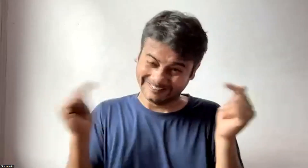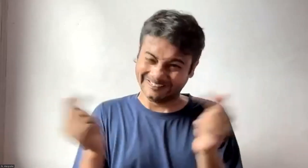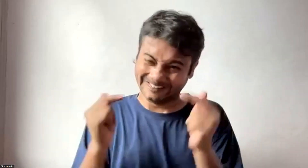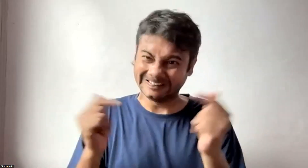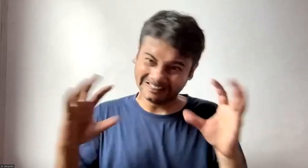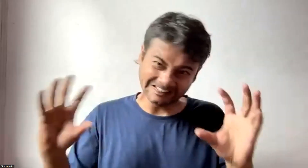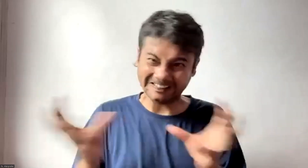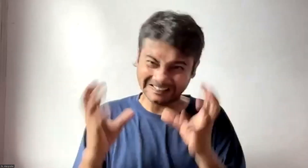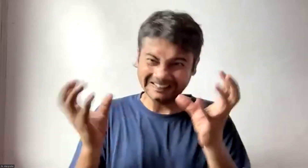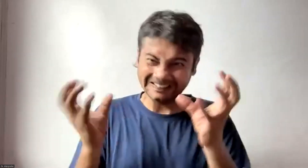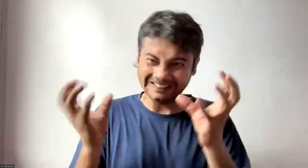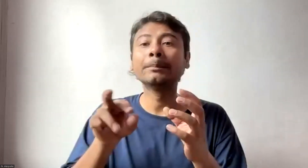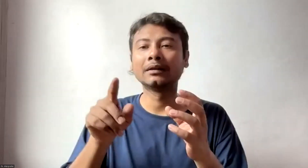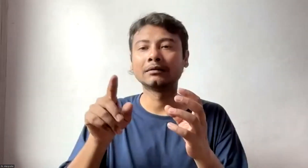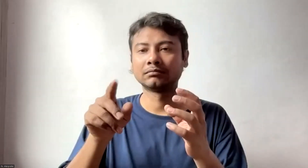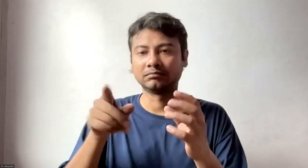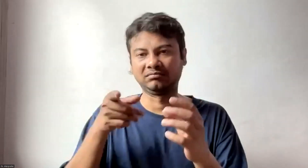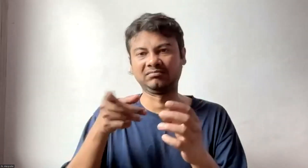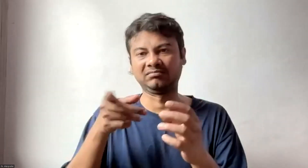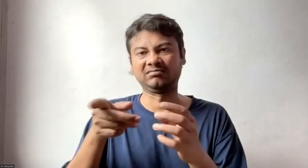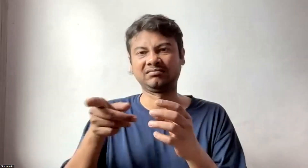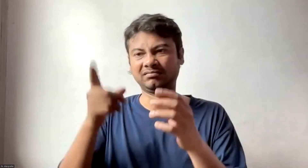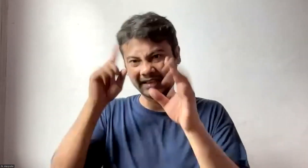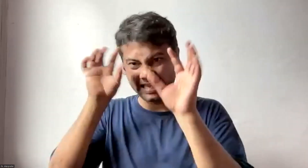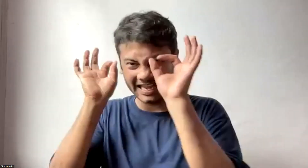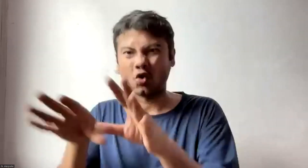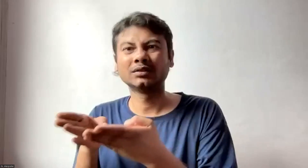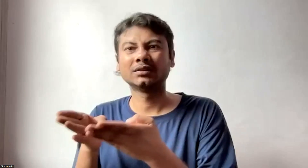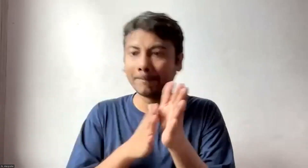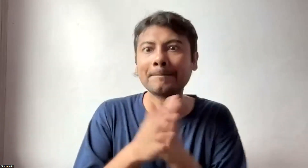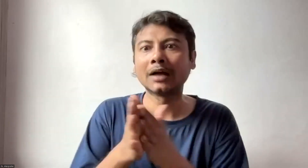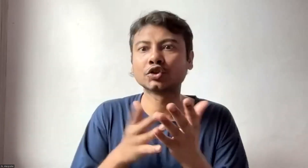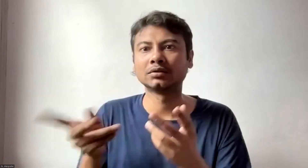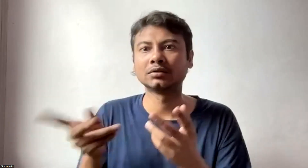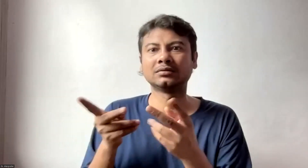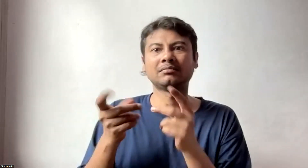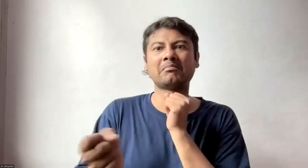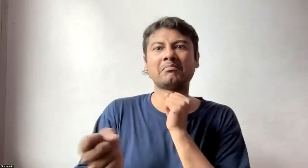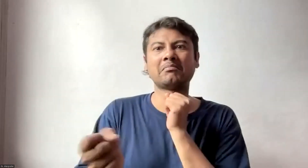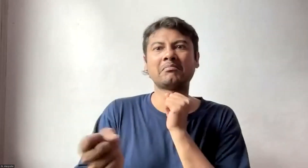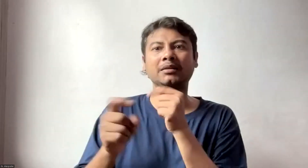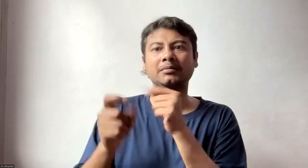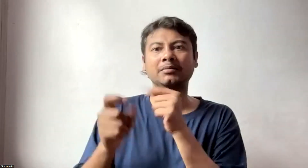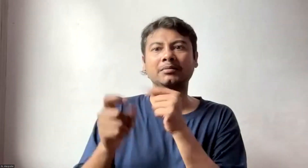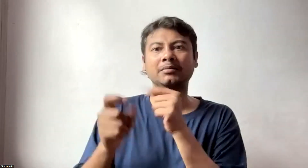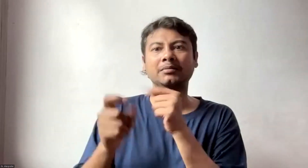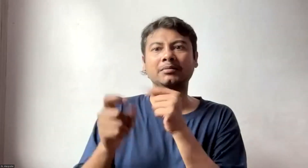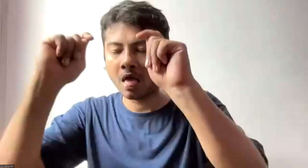think quietly, peacefully, from ignorance, you straight away jump into the mode of goodness.